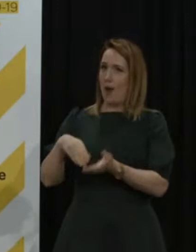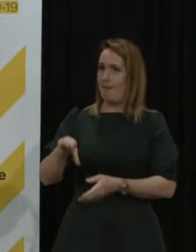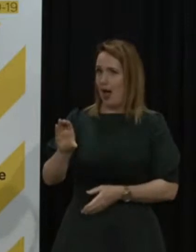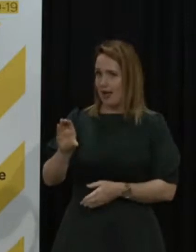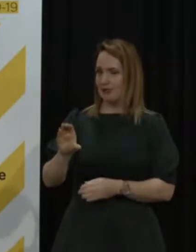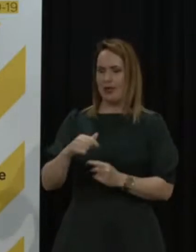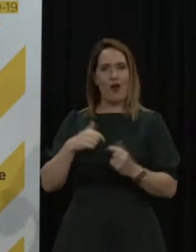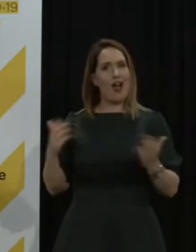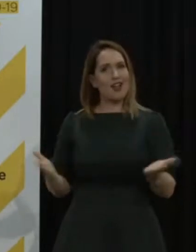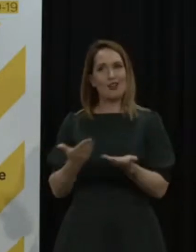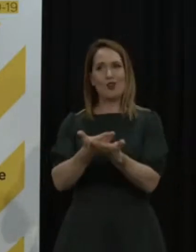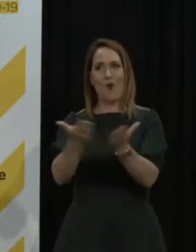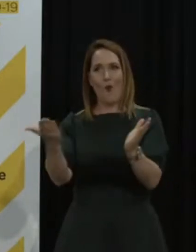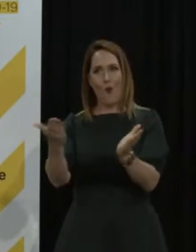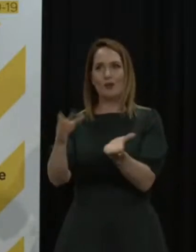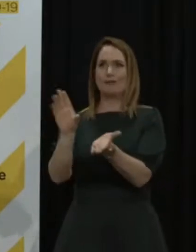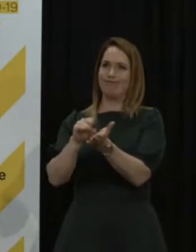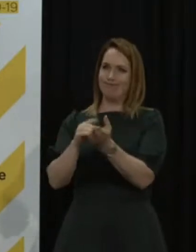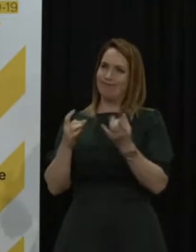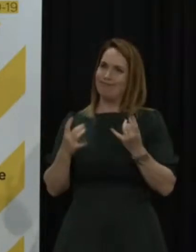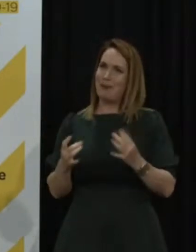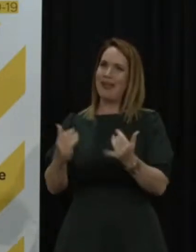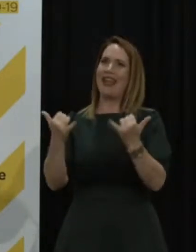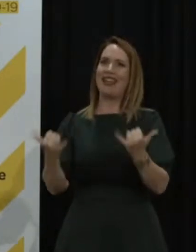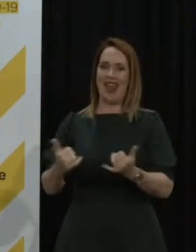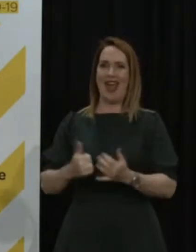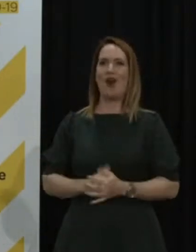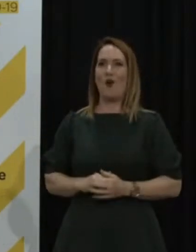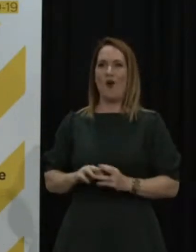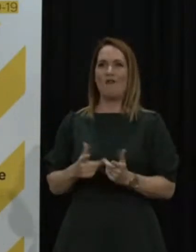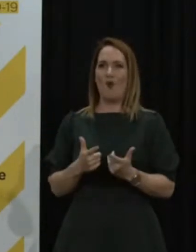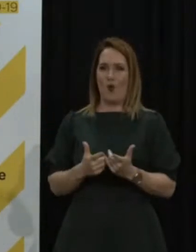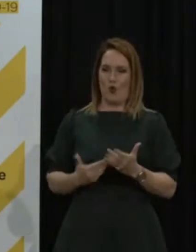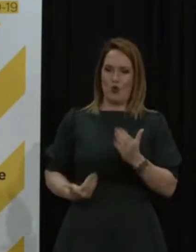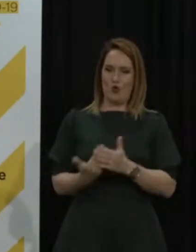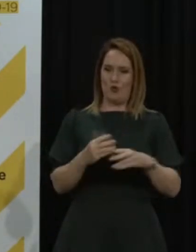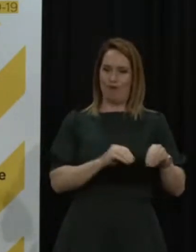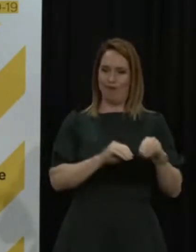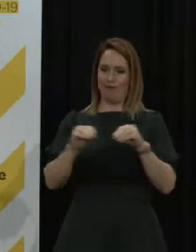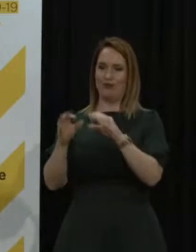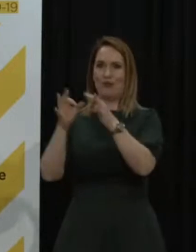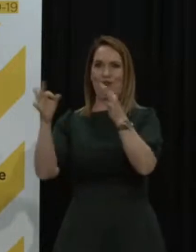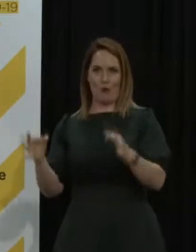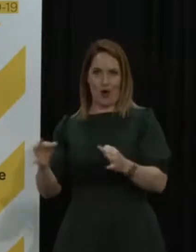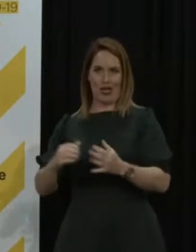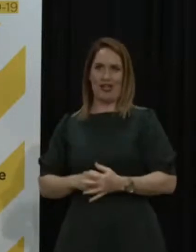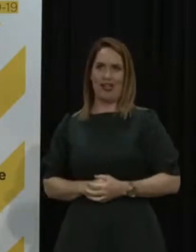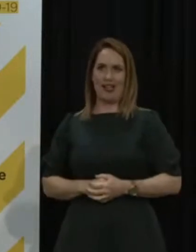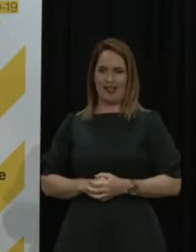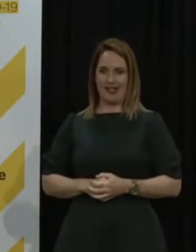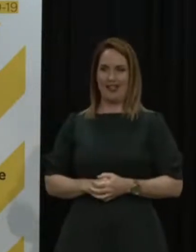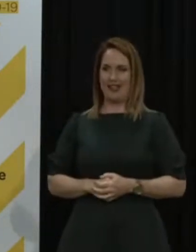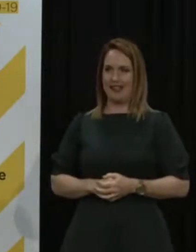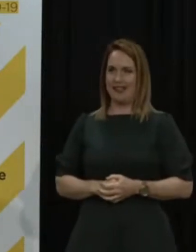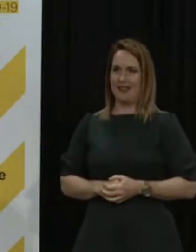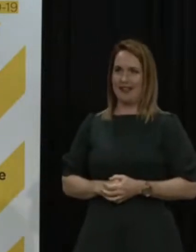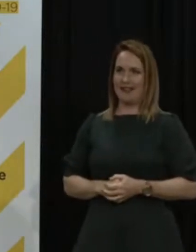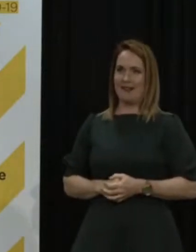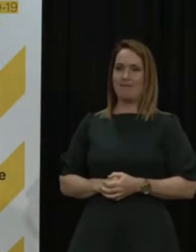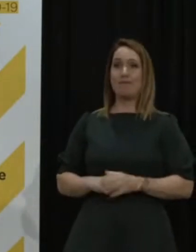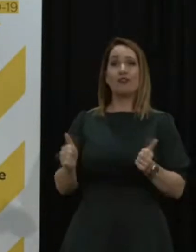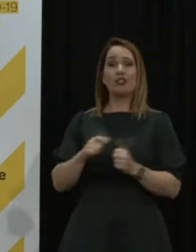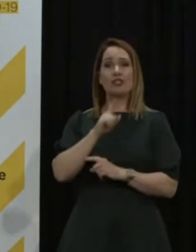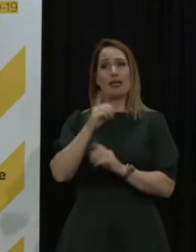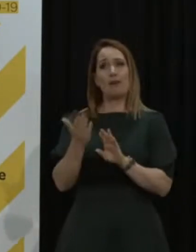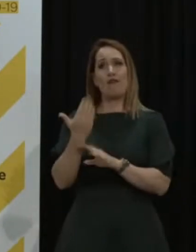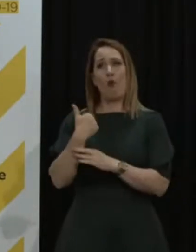everyone to grab theirs and prepare now for the movement into the new framework. As I said at the start, Delta